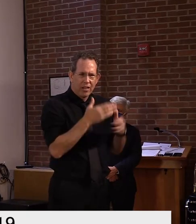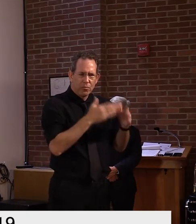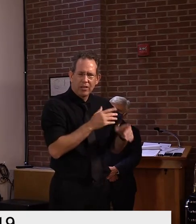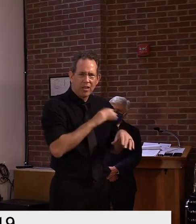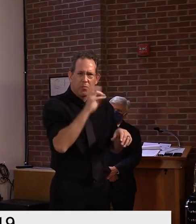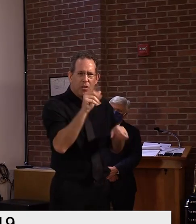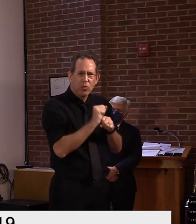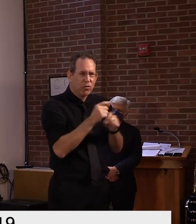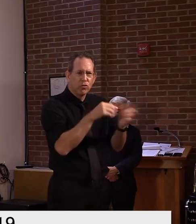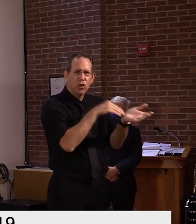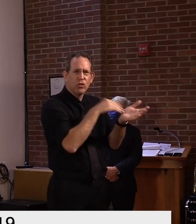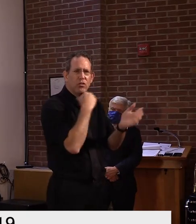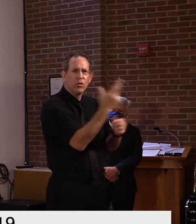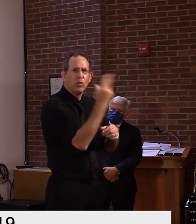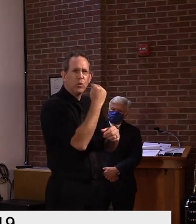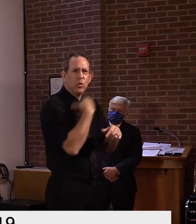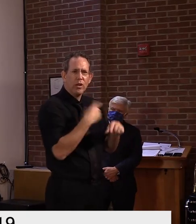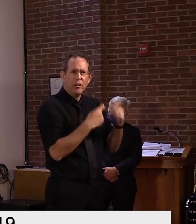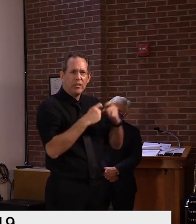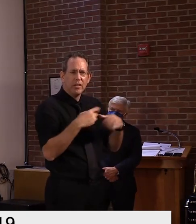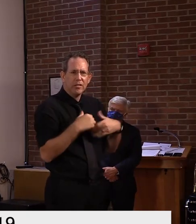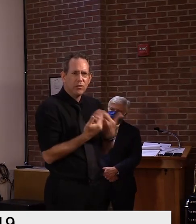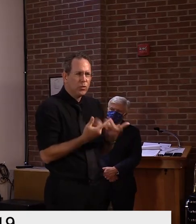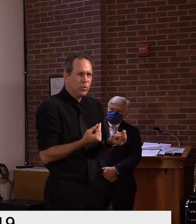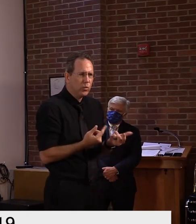Again, I can't really comment beyond that.